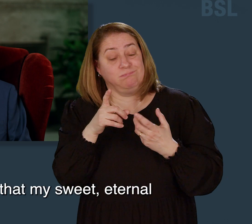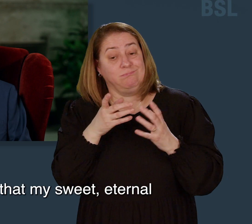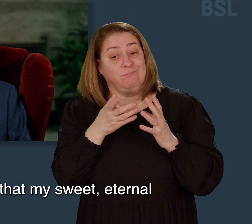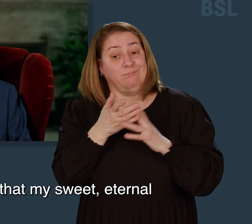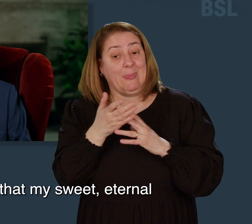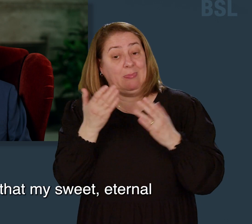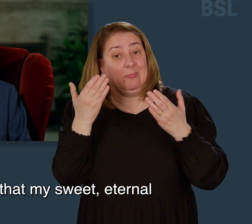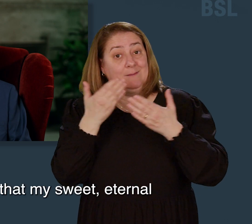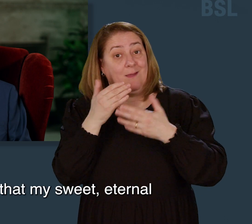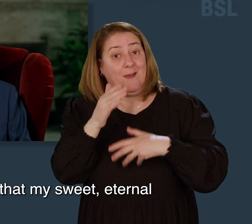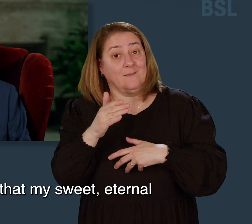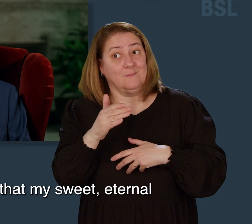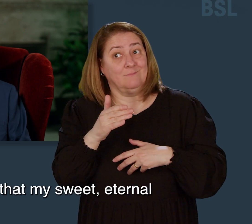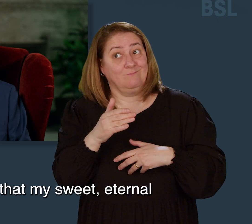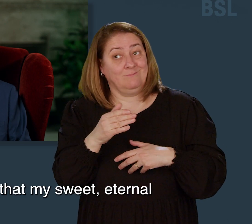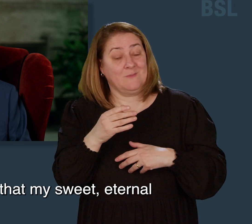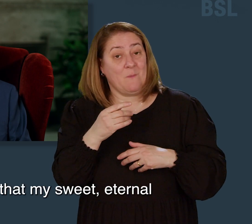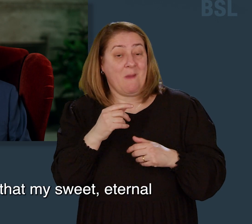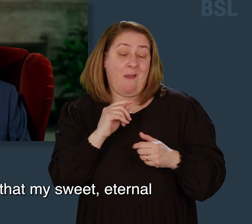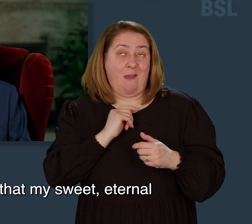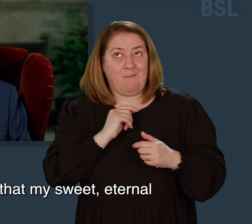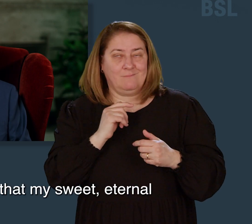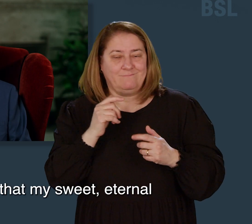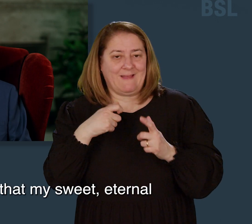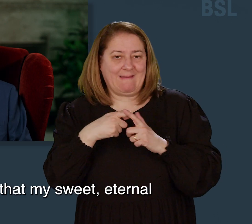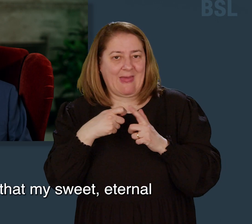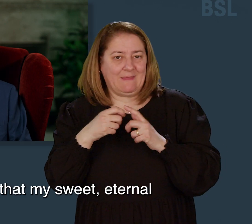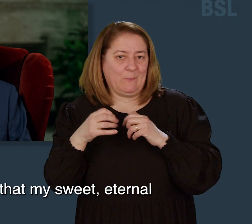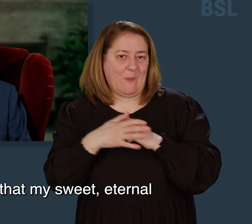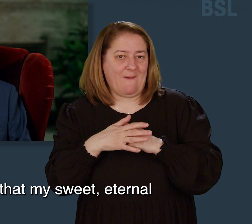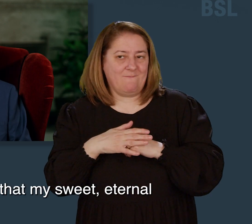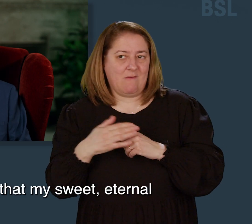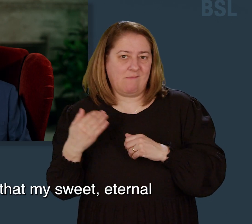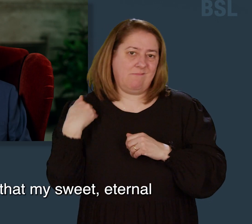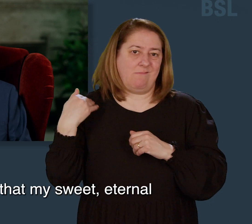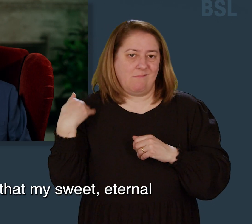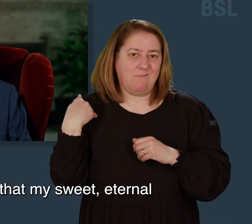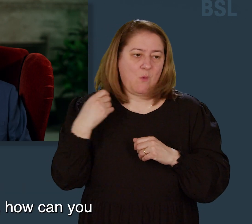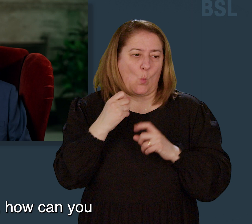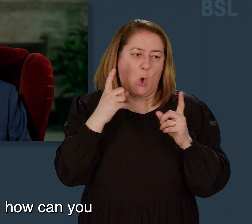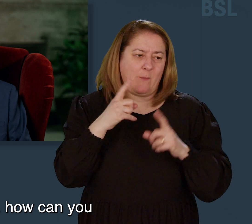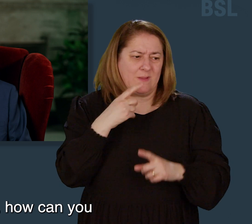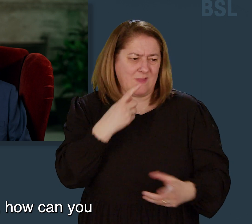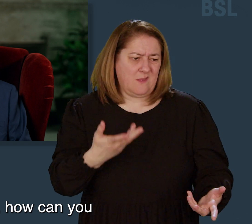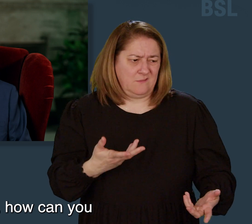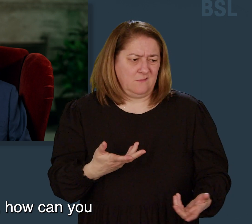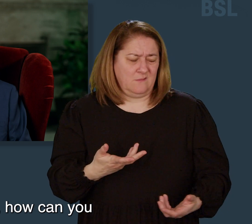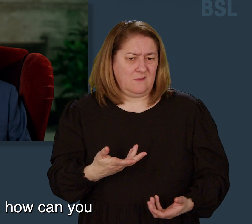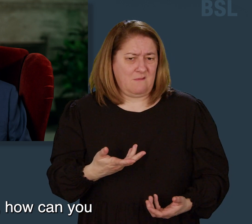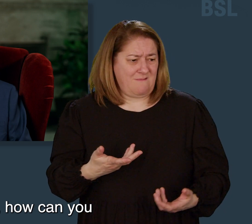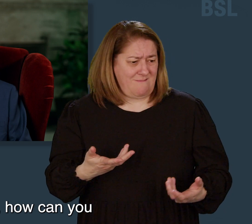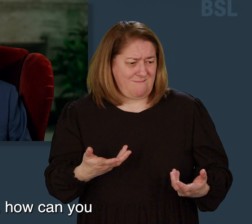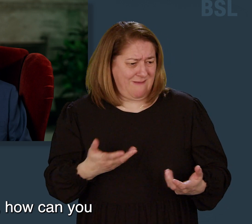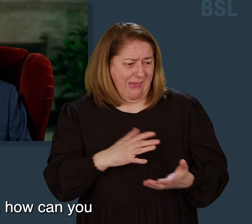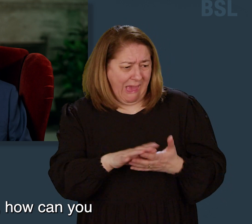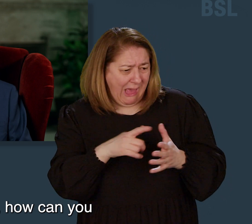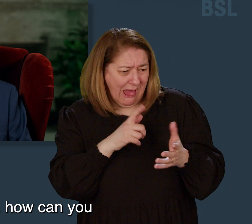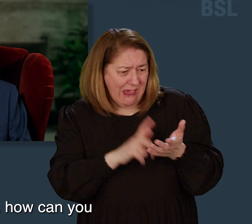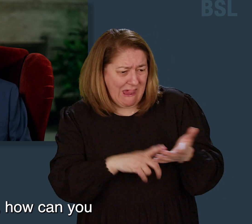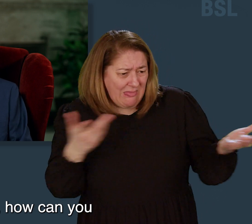It wasn't long thereafter that my sweet eternal companion woke me and